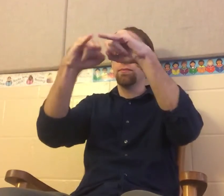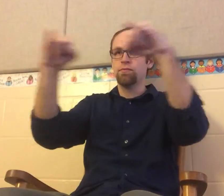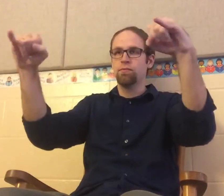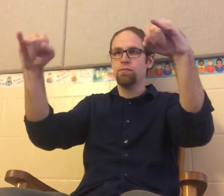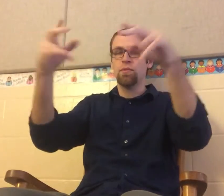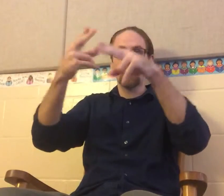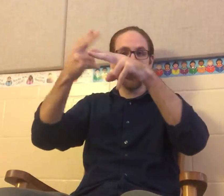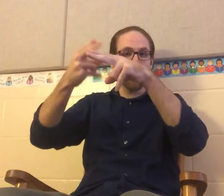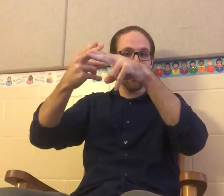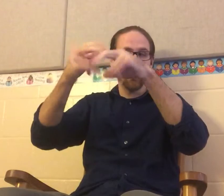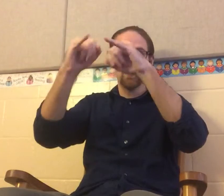equator.